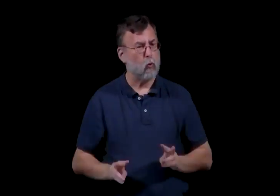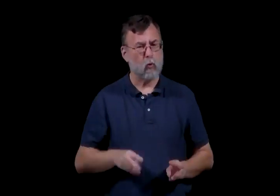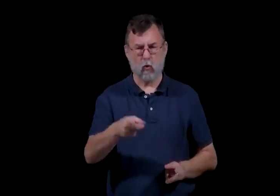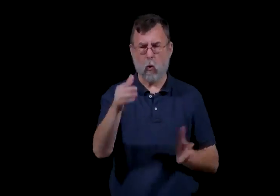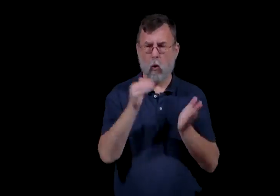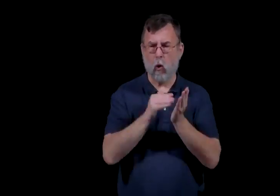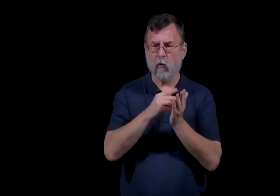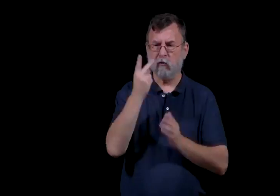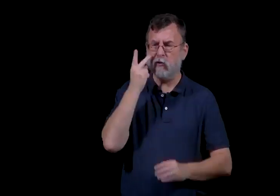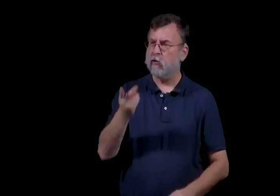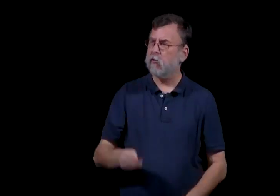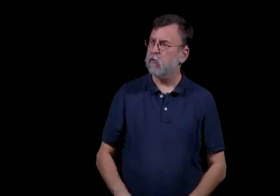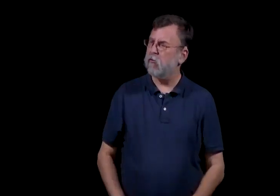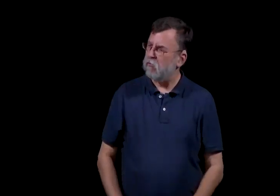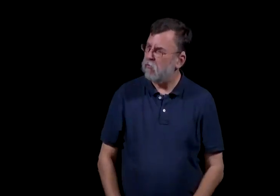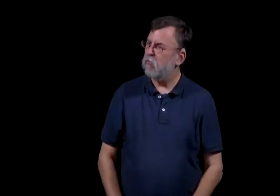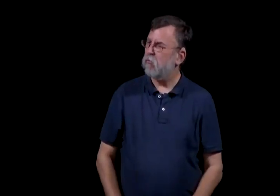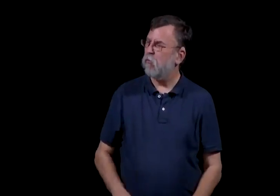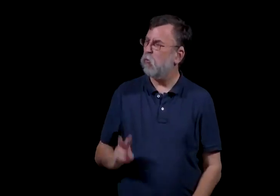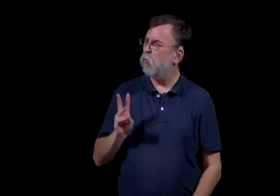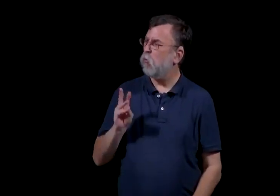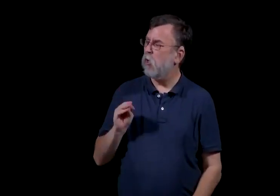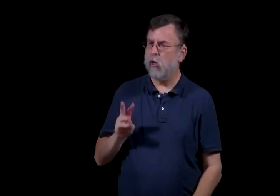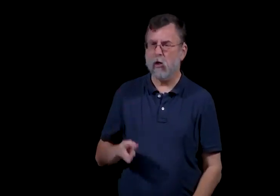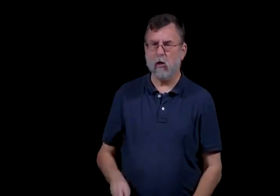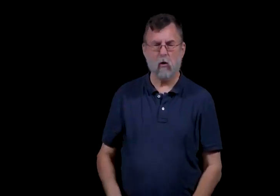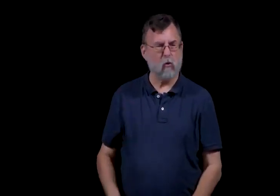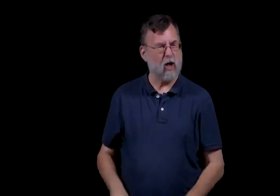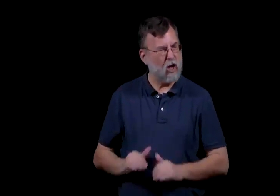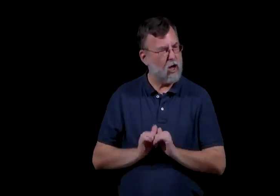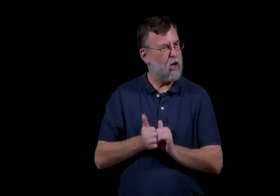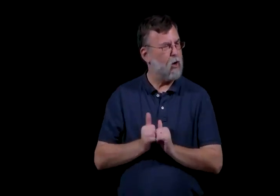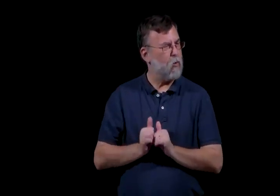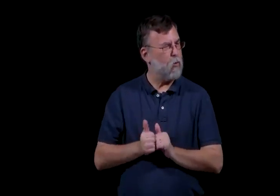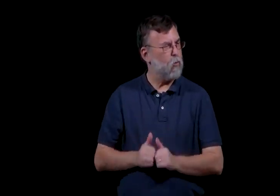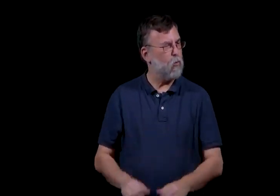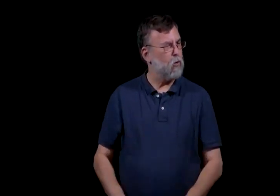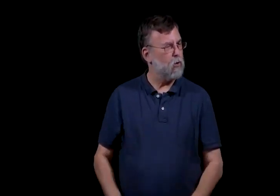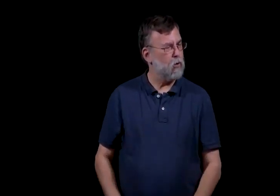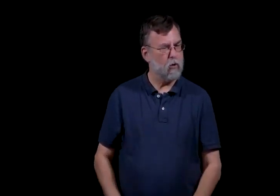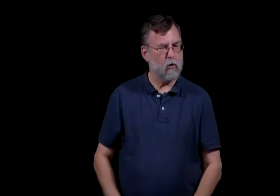No matter the weather, no matter what you see outside, God is still good. He does.